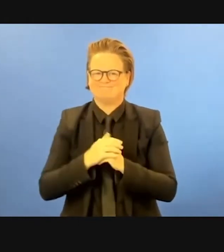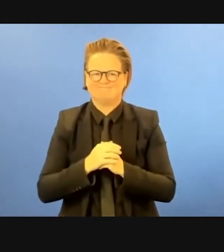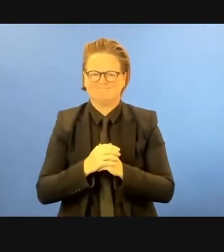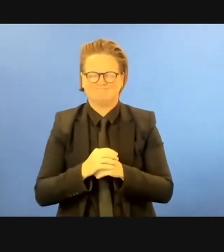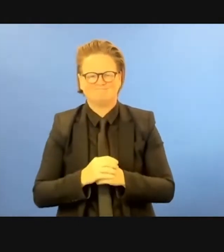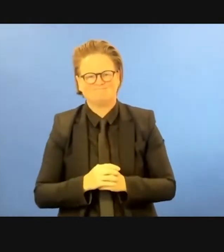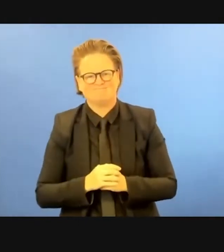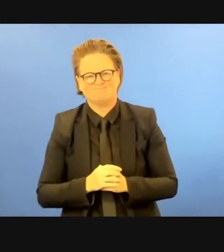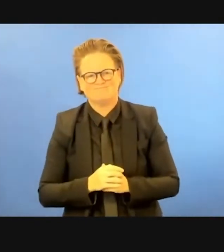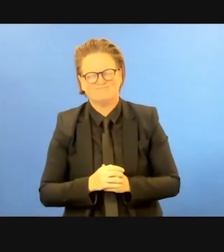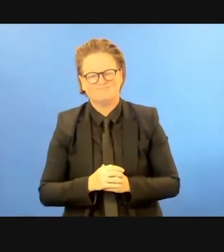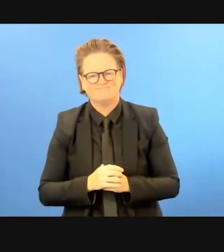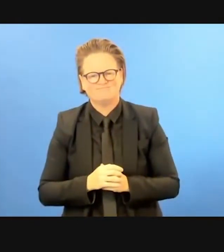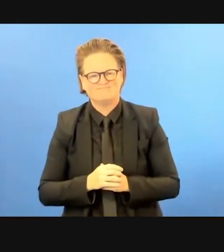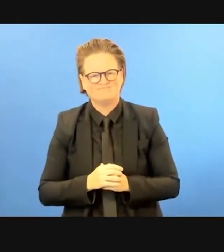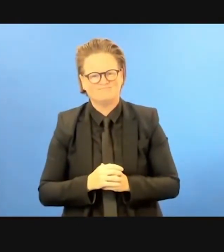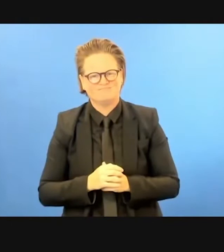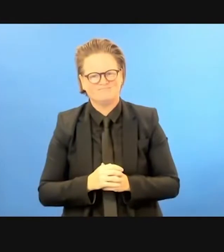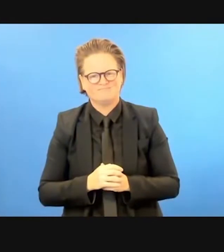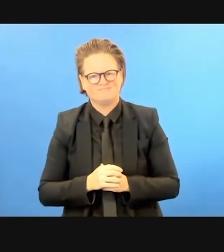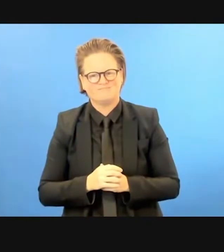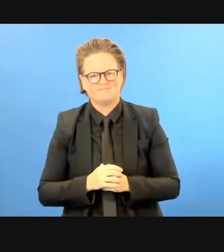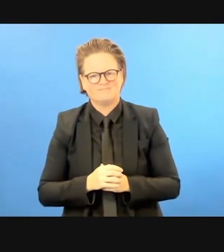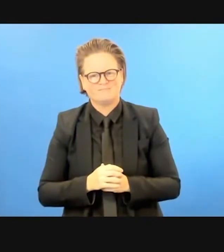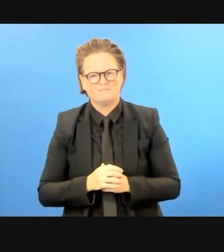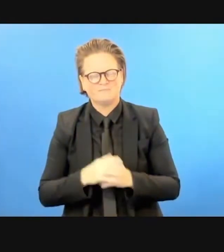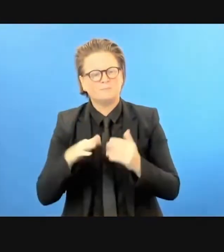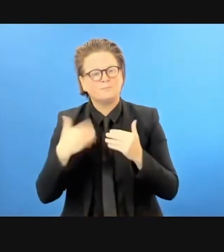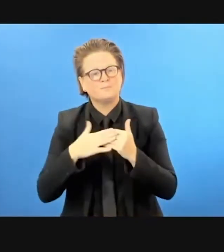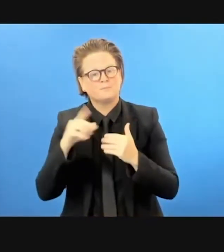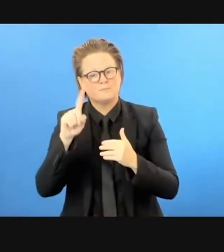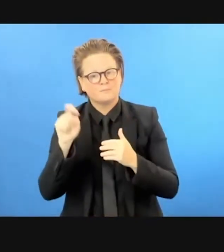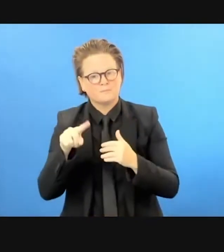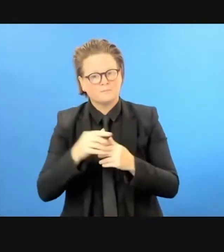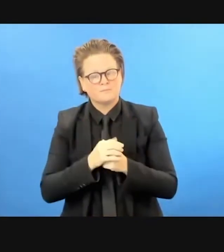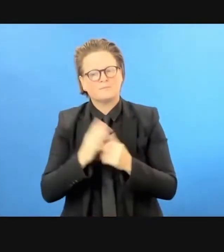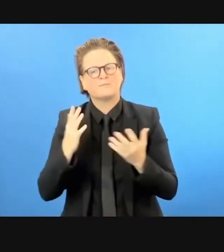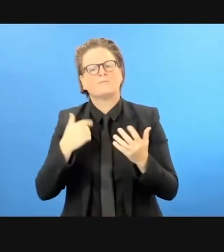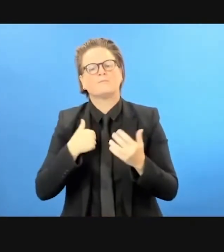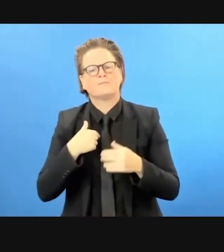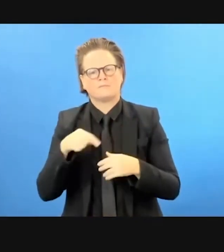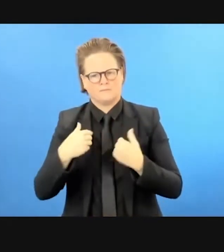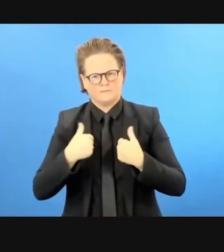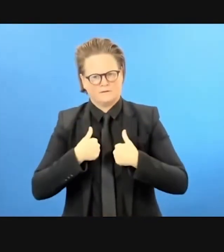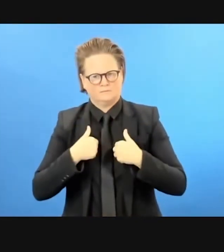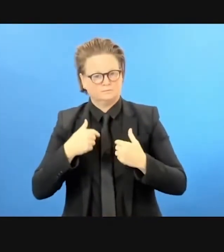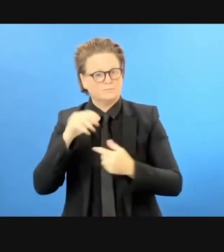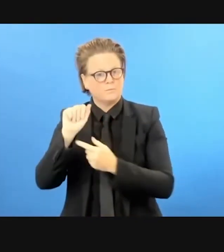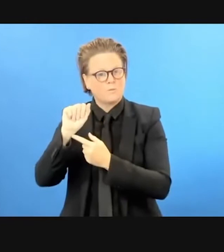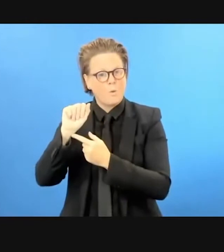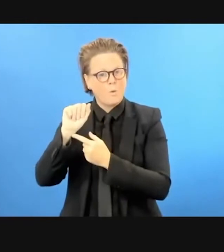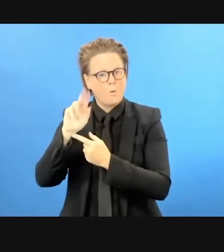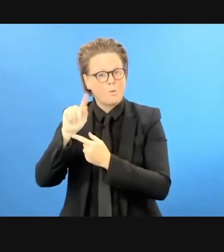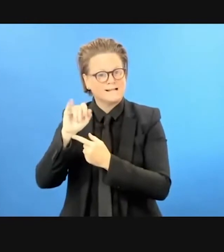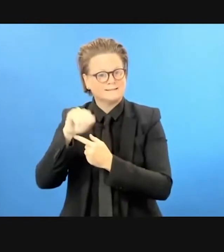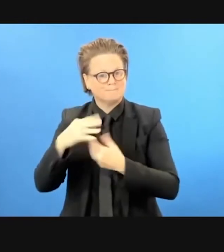And there's also a question about other conditions such as autism and when they might be allowed to